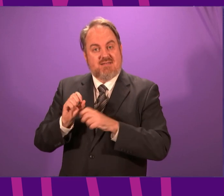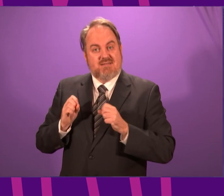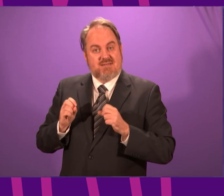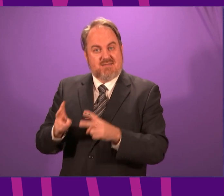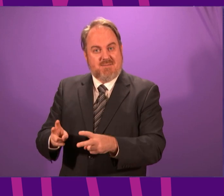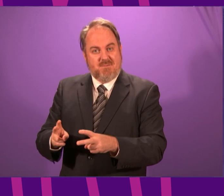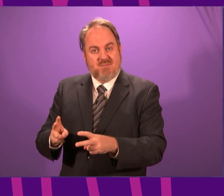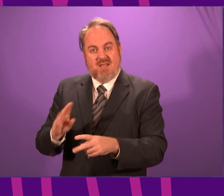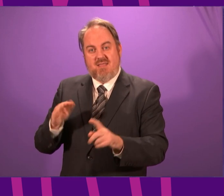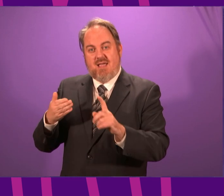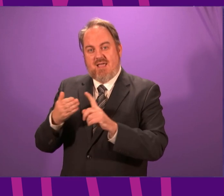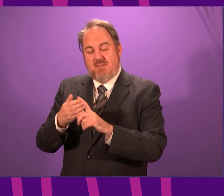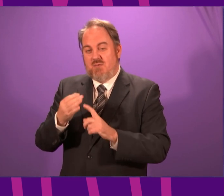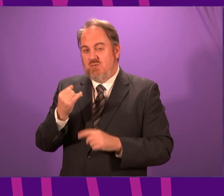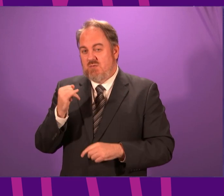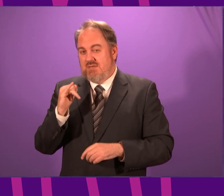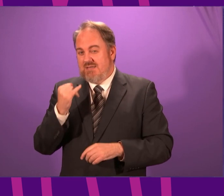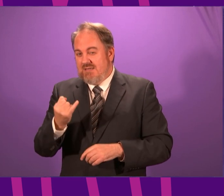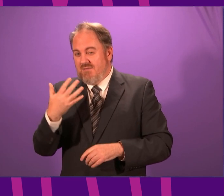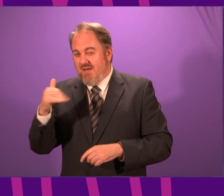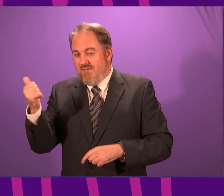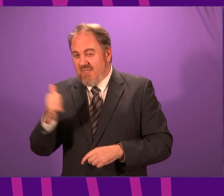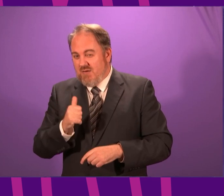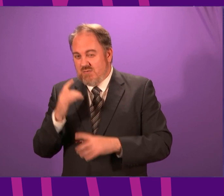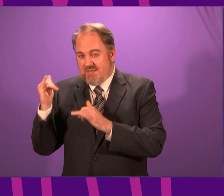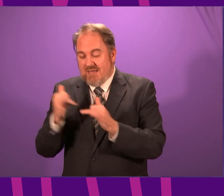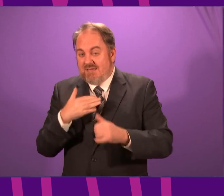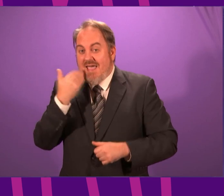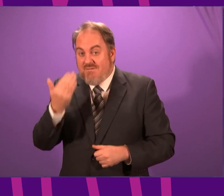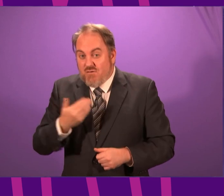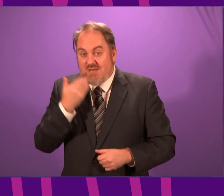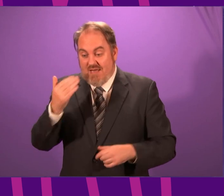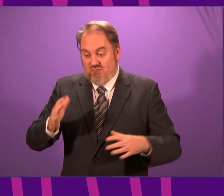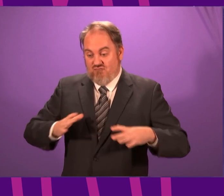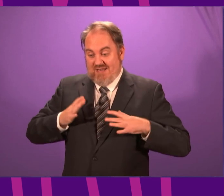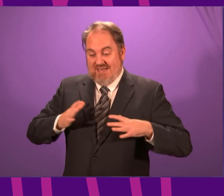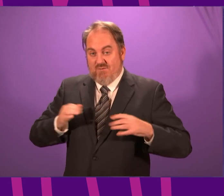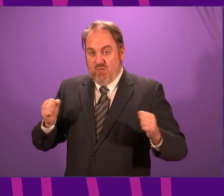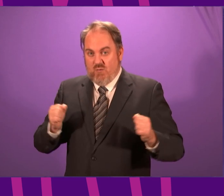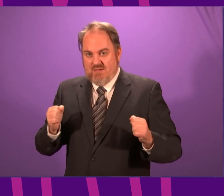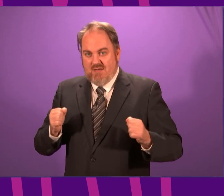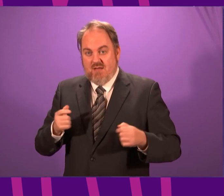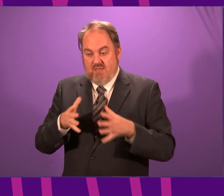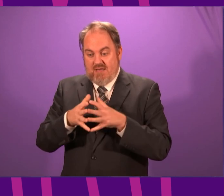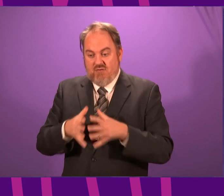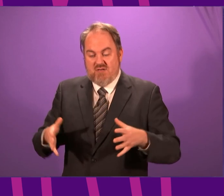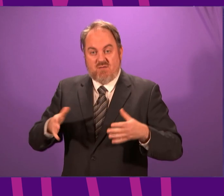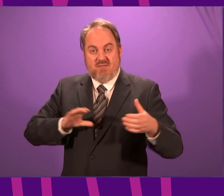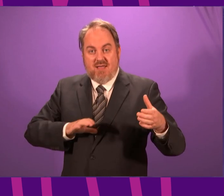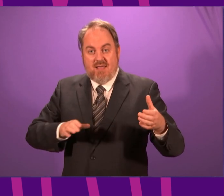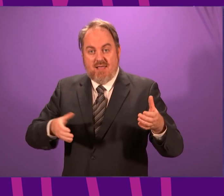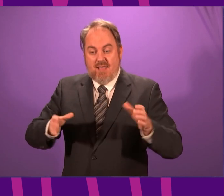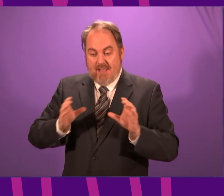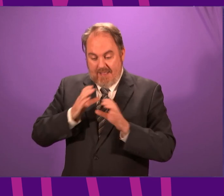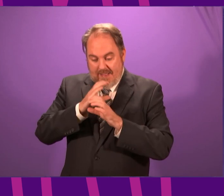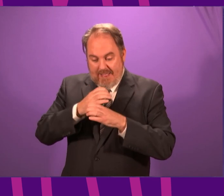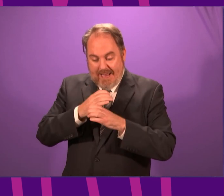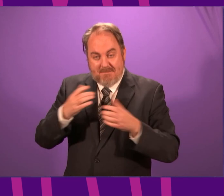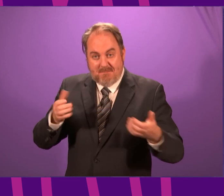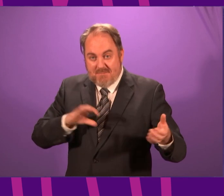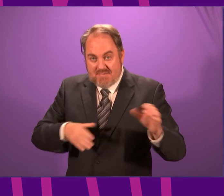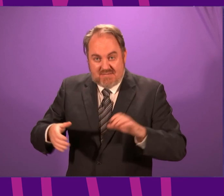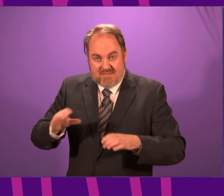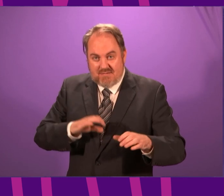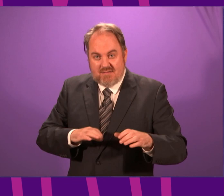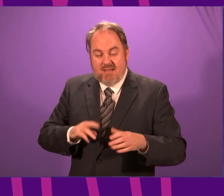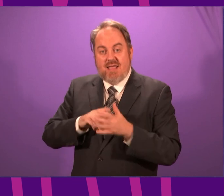deliver the 65,000 tests per day by winter. Indeed, we welcome the expansion of lab capacity through the proposed regional hubs in